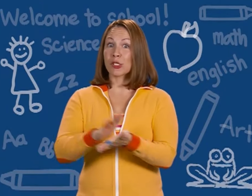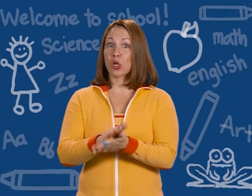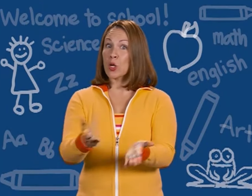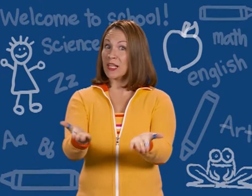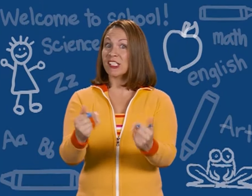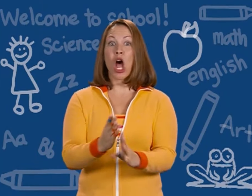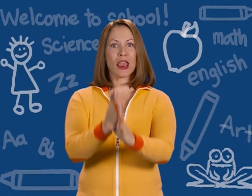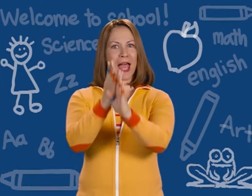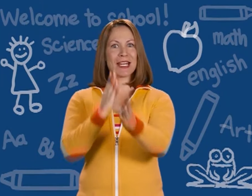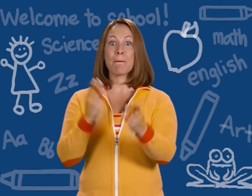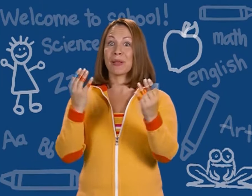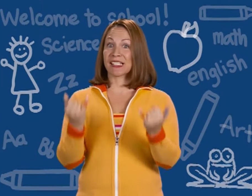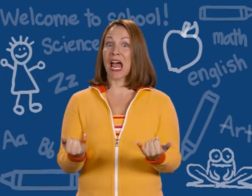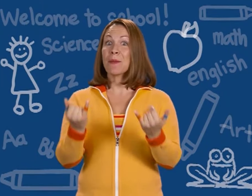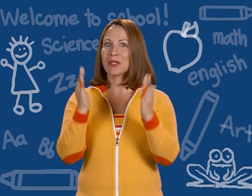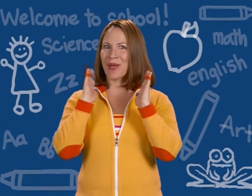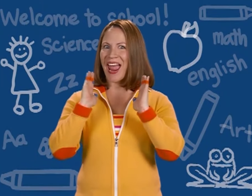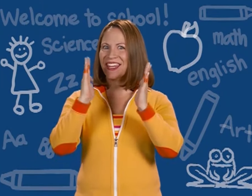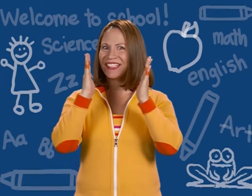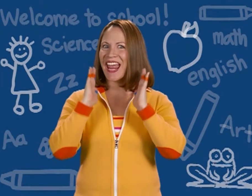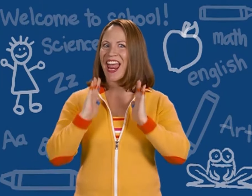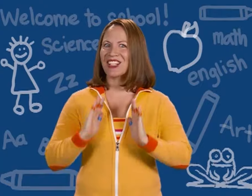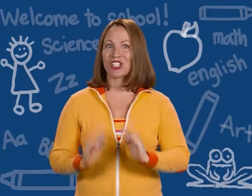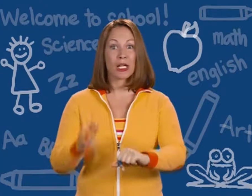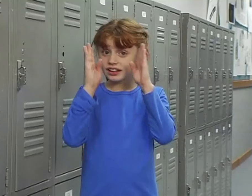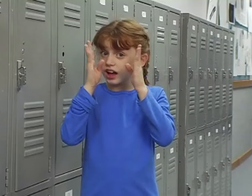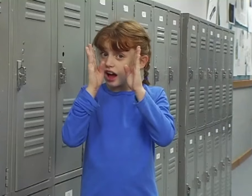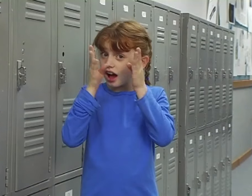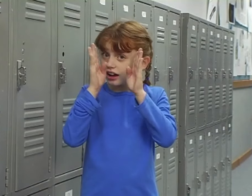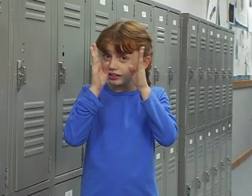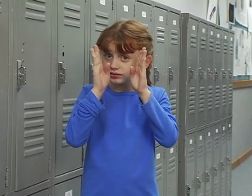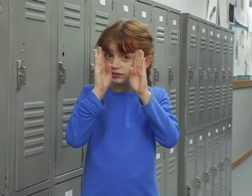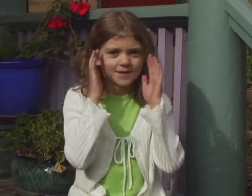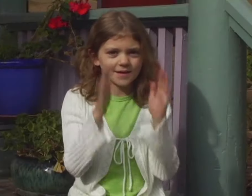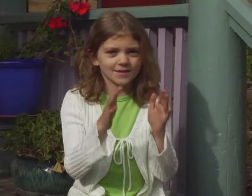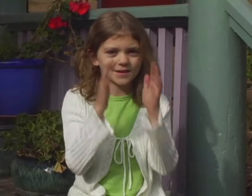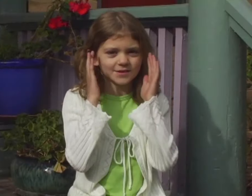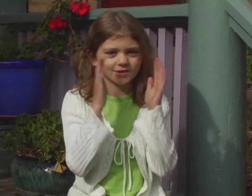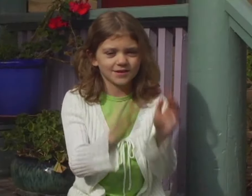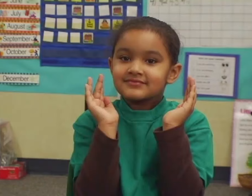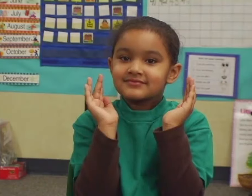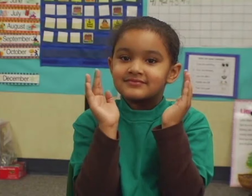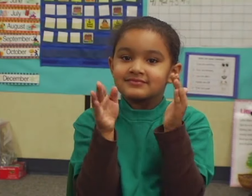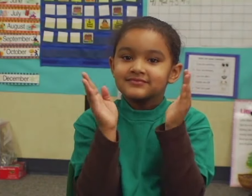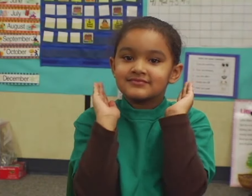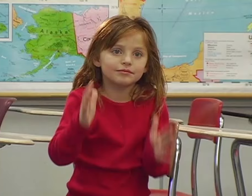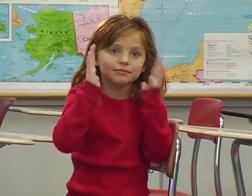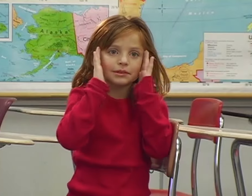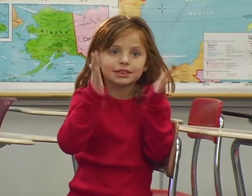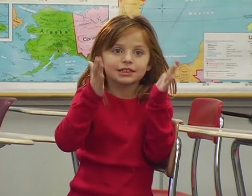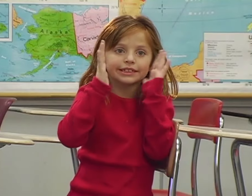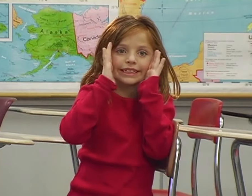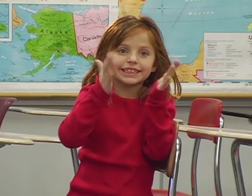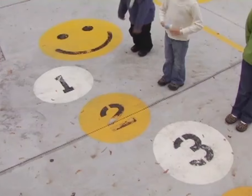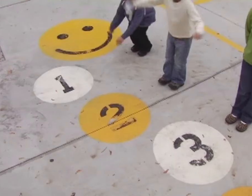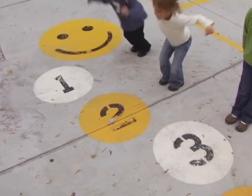Welcome to school, let's all line up. It's time to pay attention. Time to pay attention. Time to pay attention.